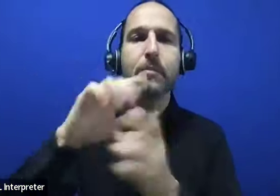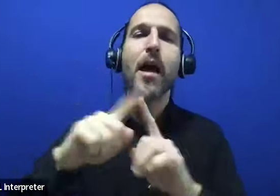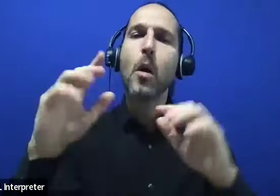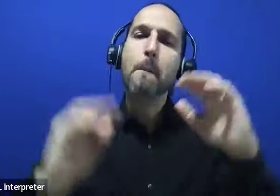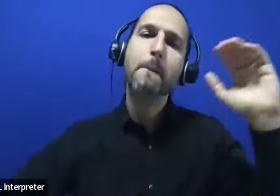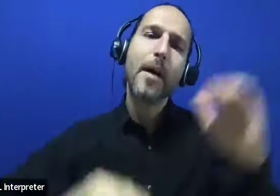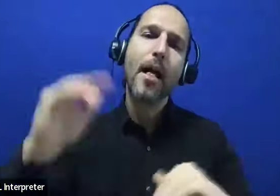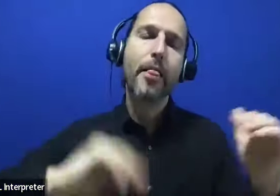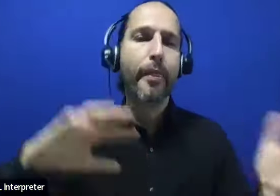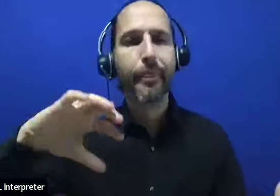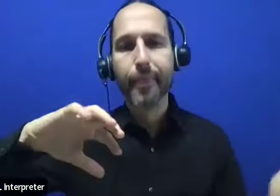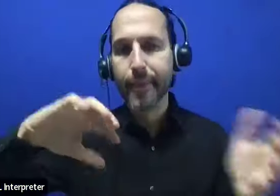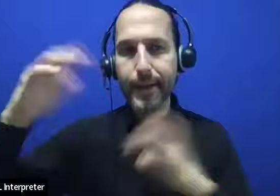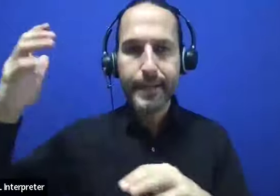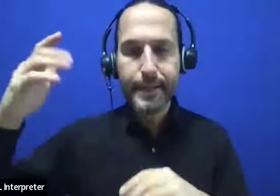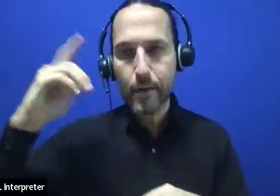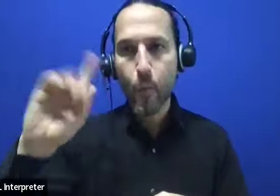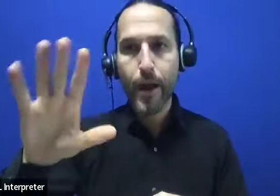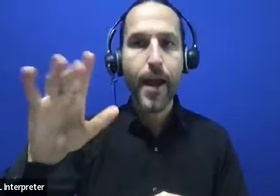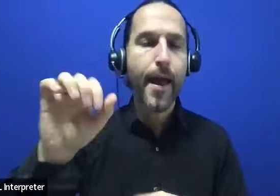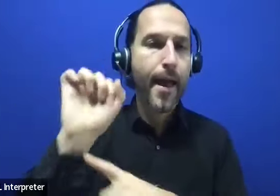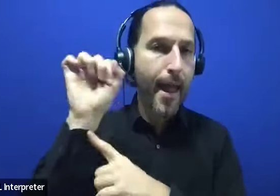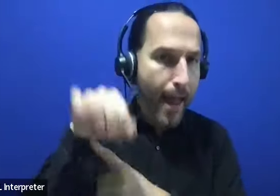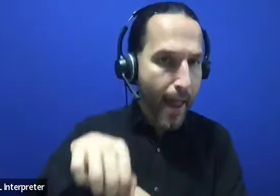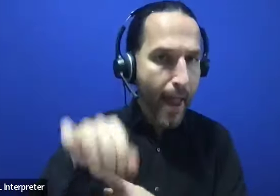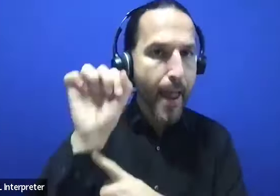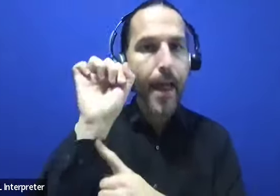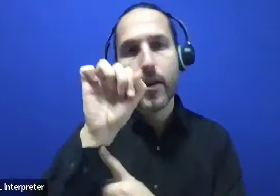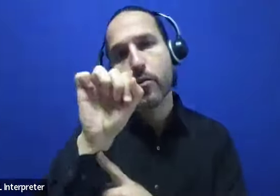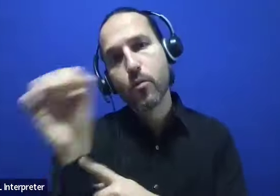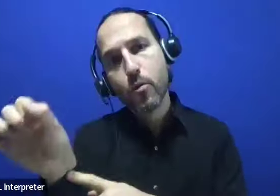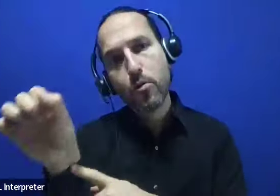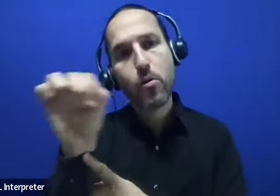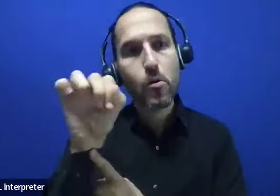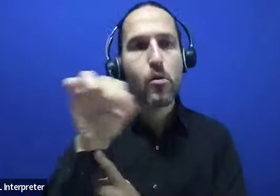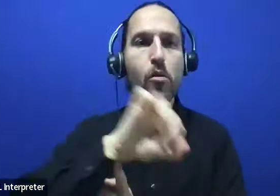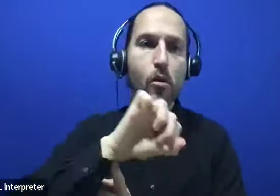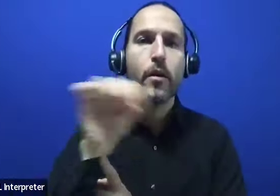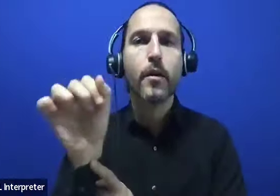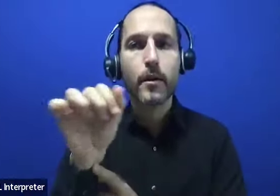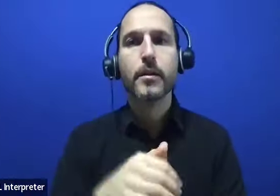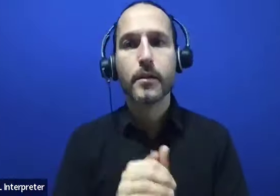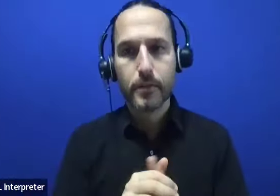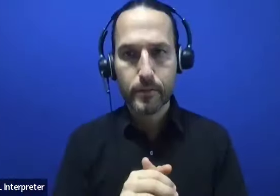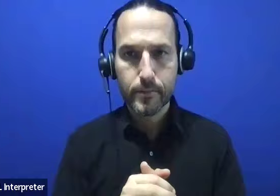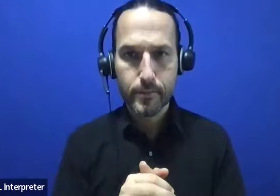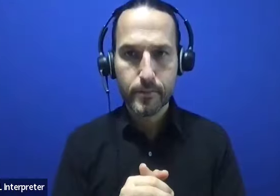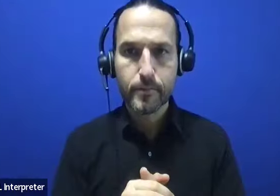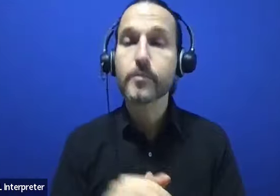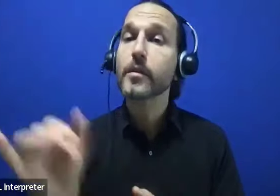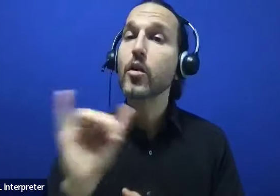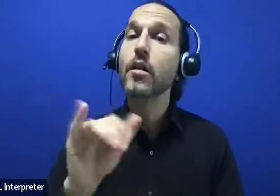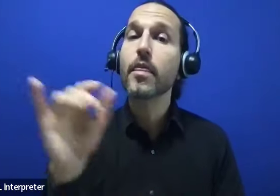will be all out of whack because you don't know where your head is, right? Or when you're going up or you're going forward. It's also true